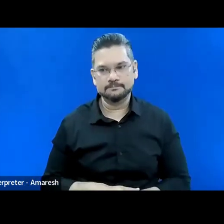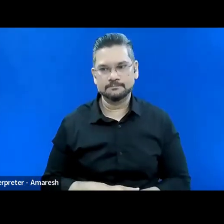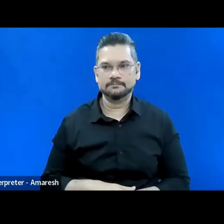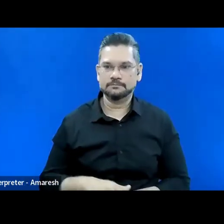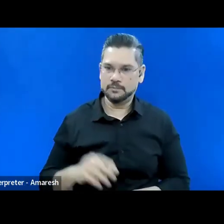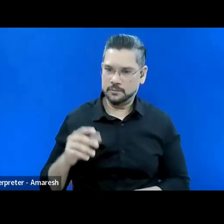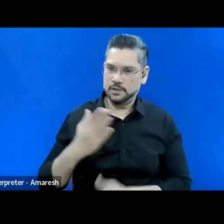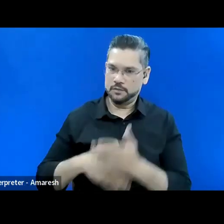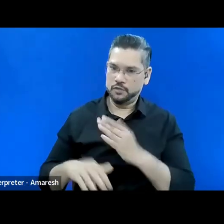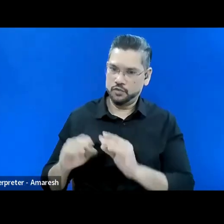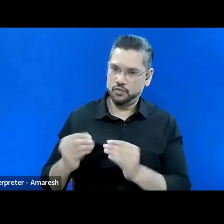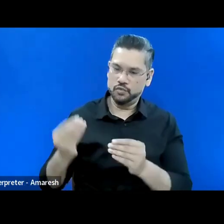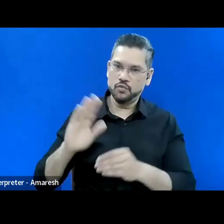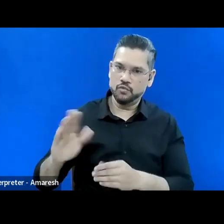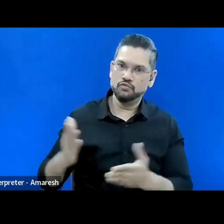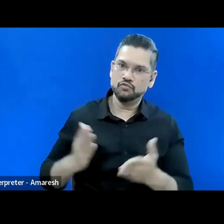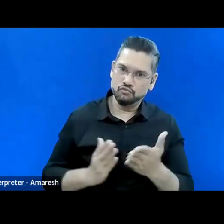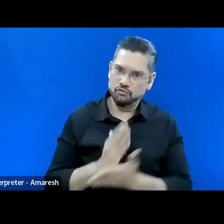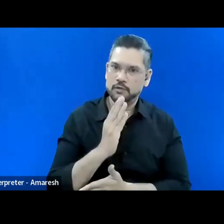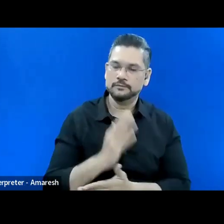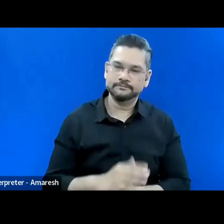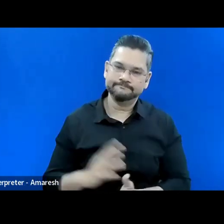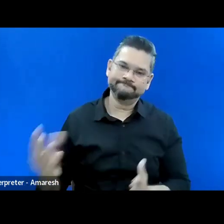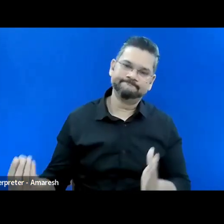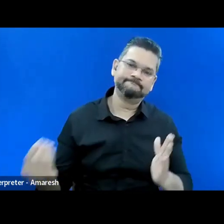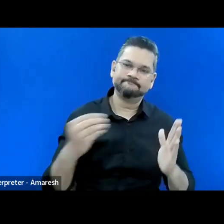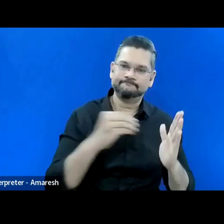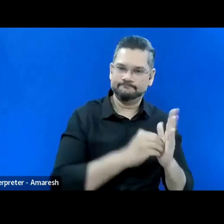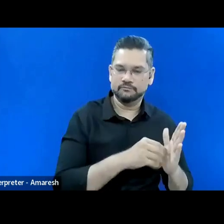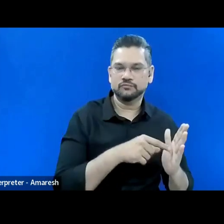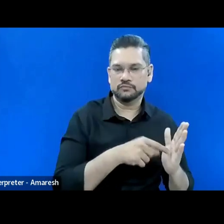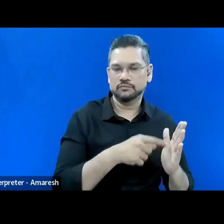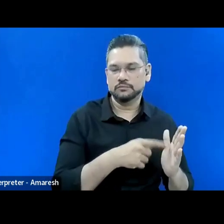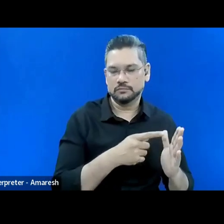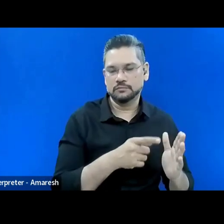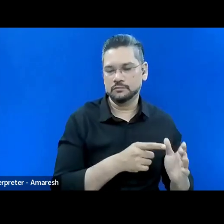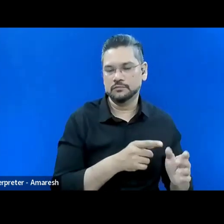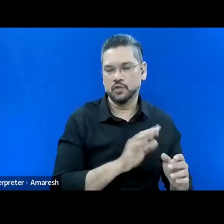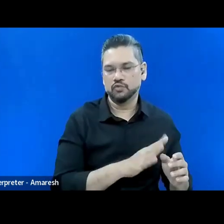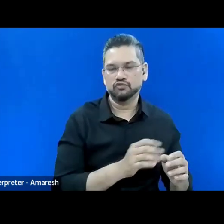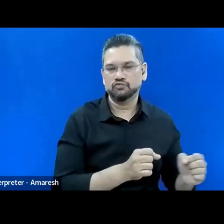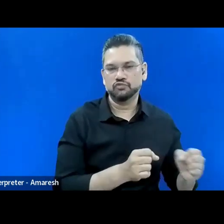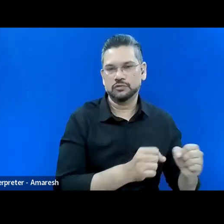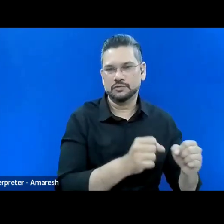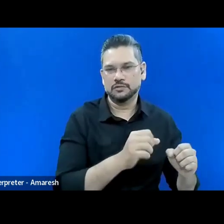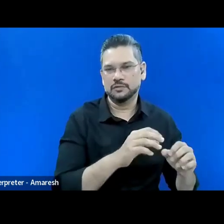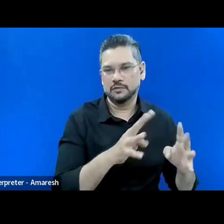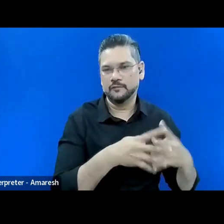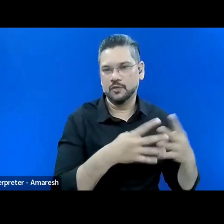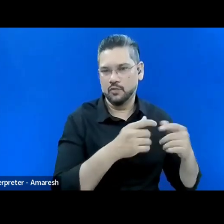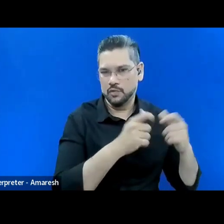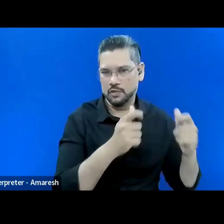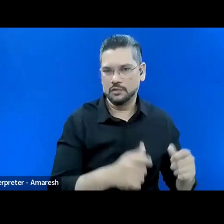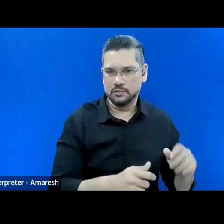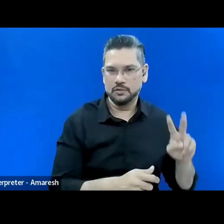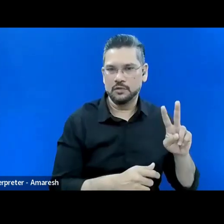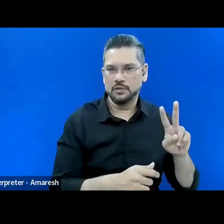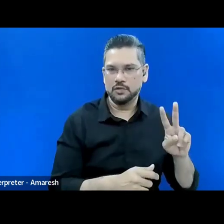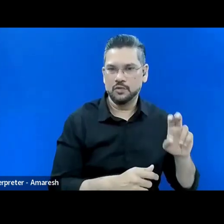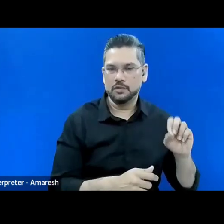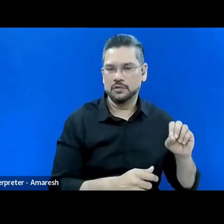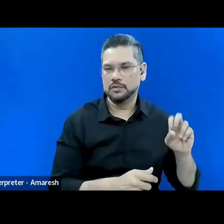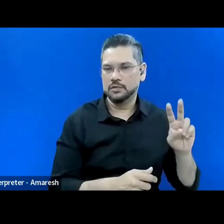youth with disabilities into IDA's strategic framework, which is from 2020 to 2023. So